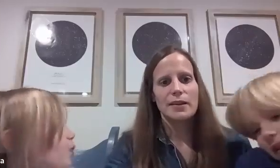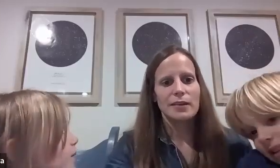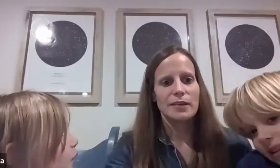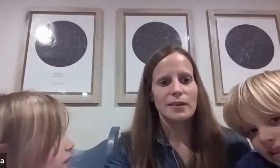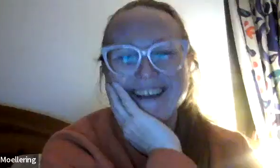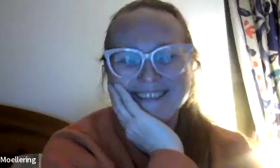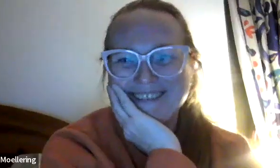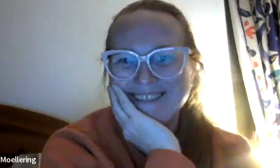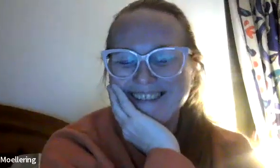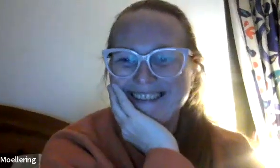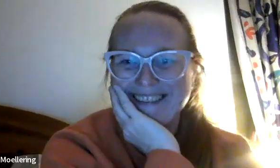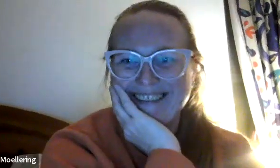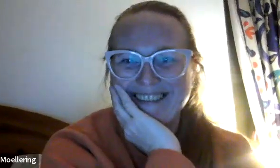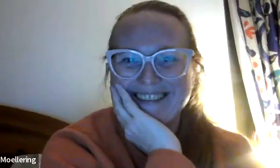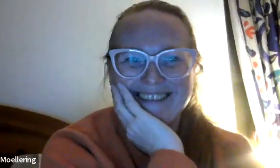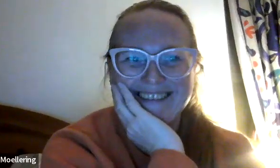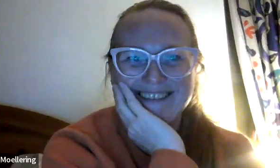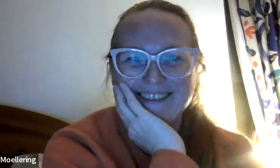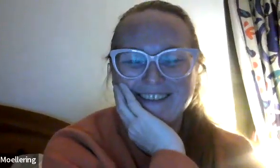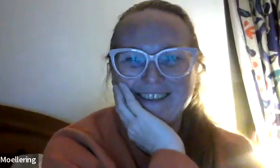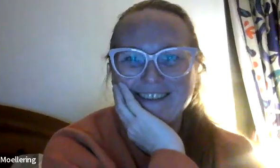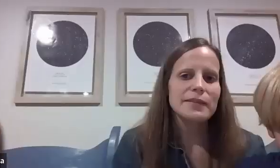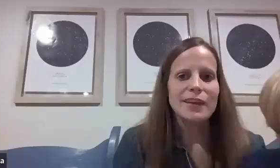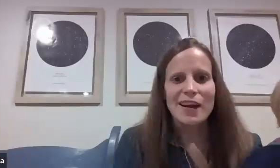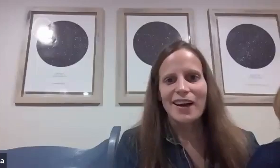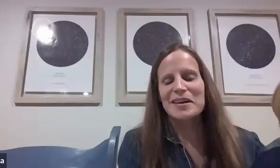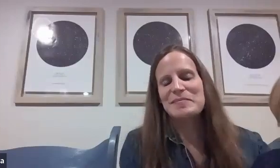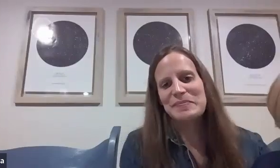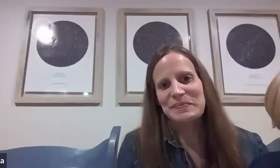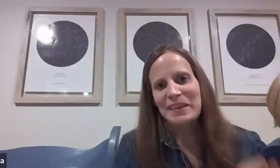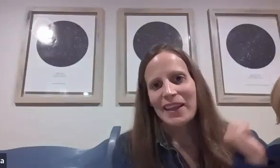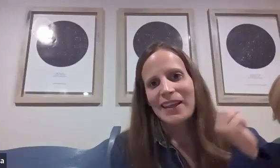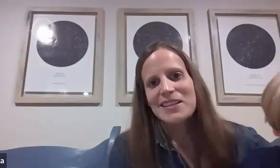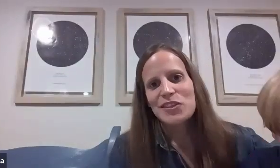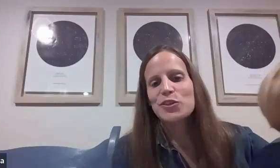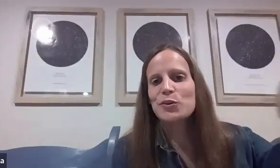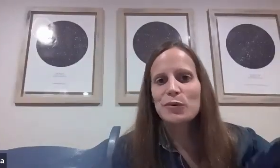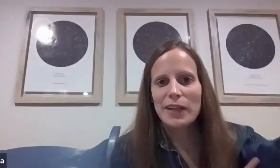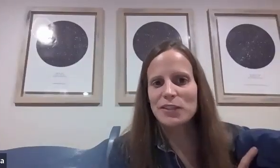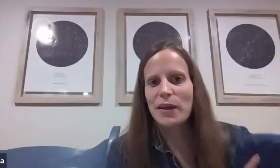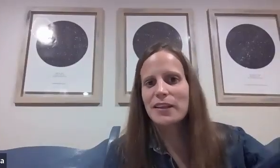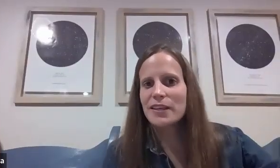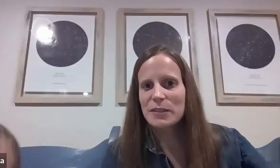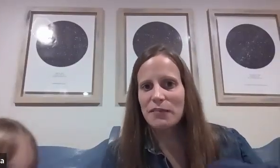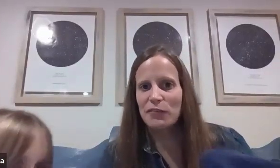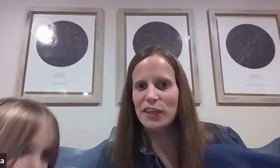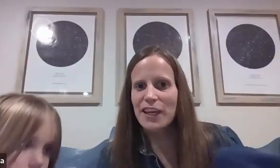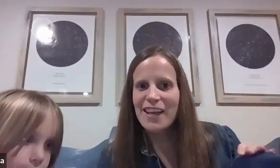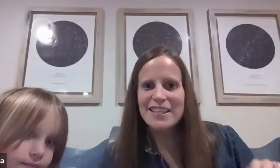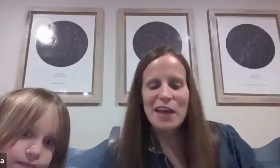one more. Okay, It would be great. Hey, cool. do you like do anything specific for kids? I've